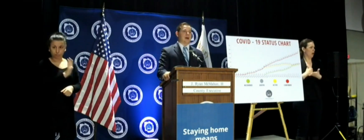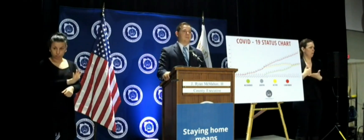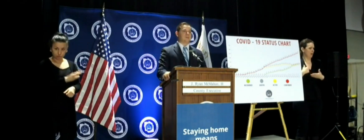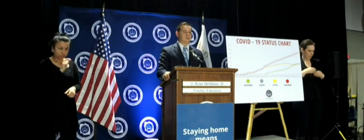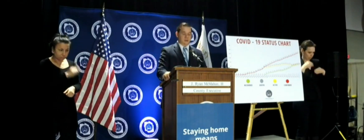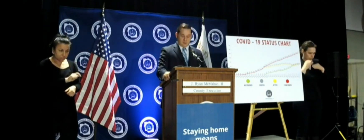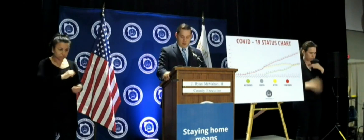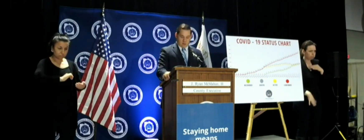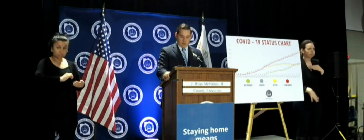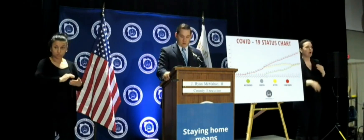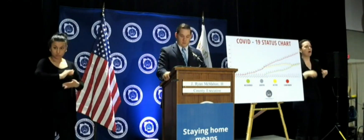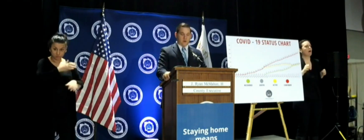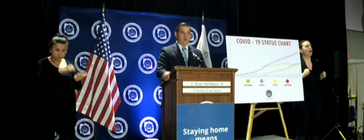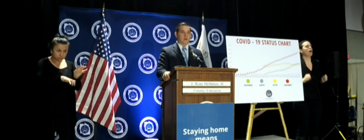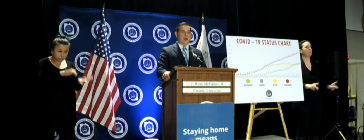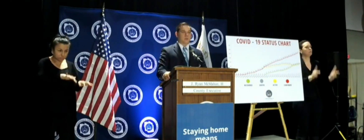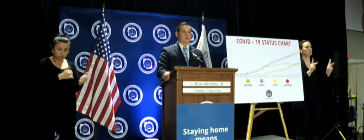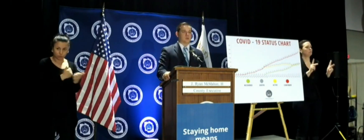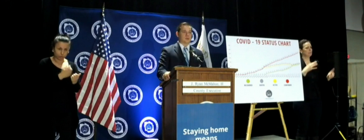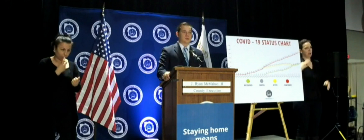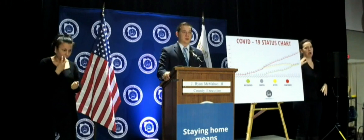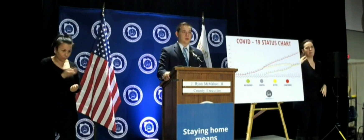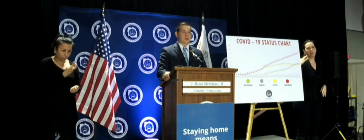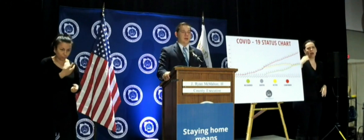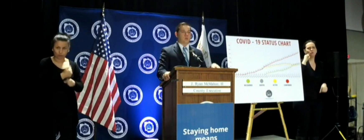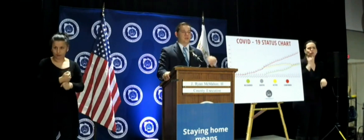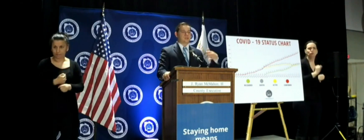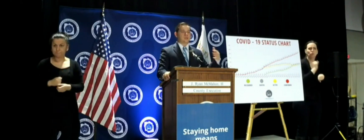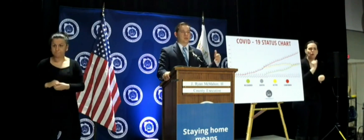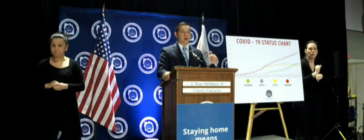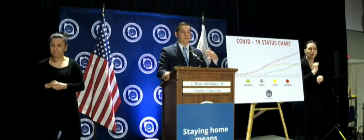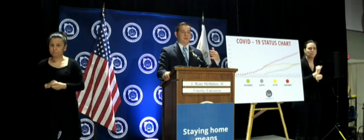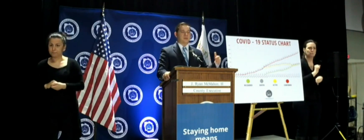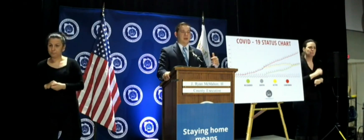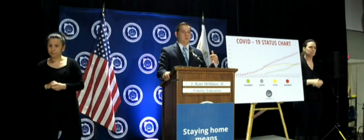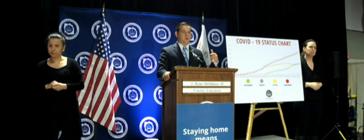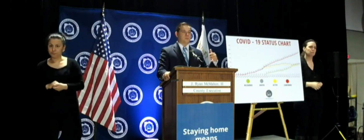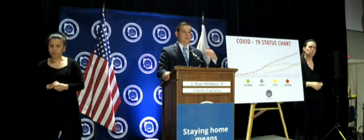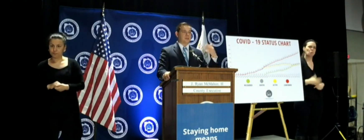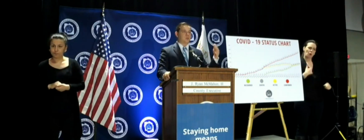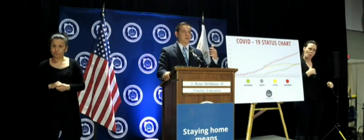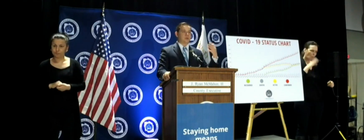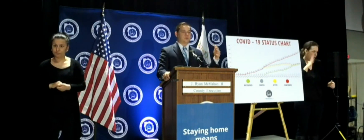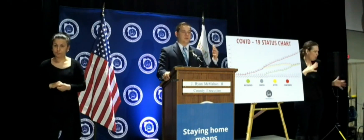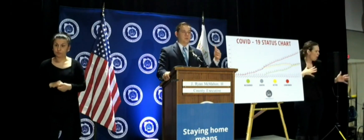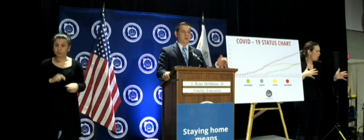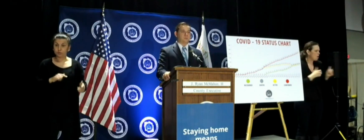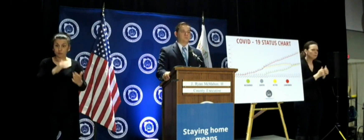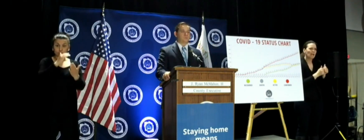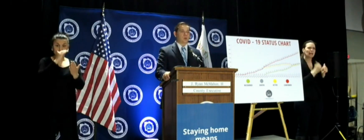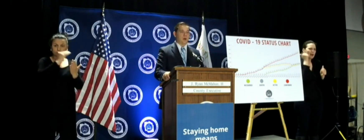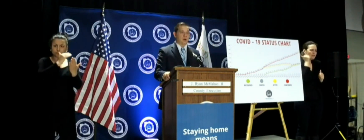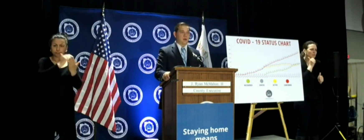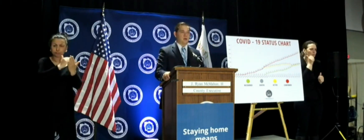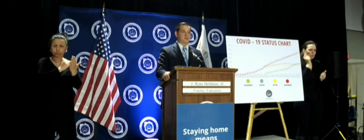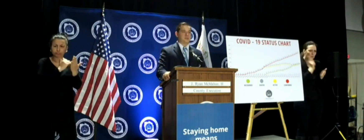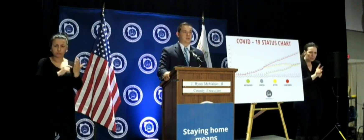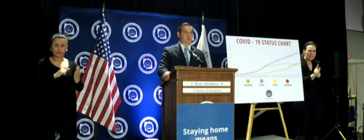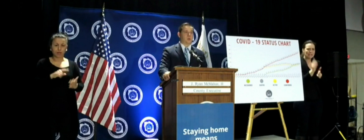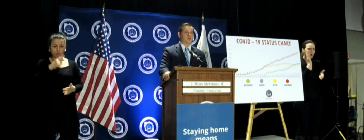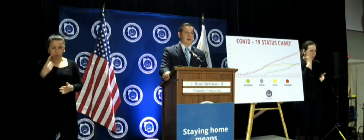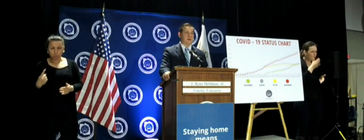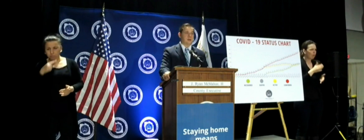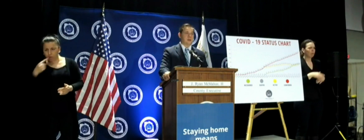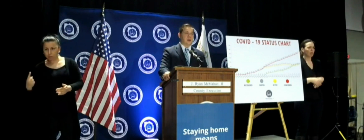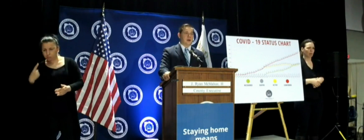these jobs. There are some very good opportunities here, and we'll continue to update that weekly for everybody, and continue